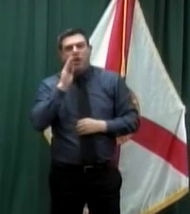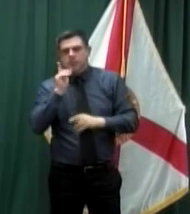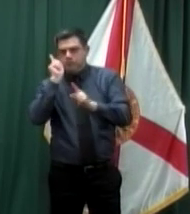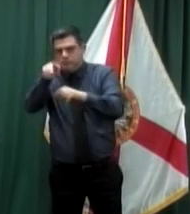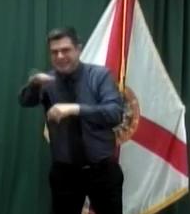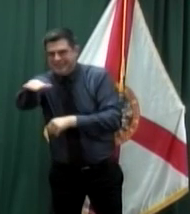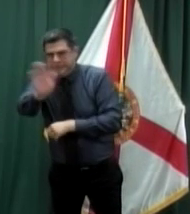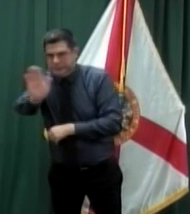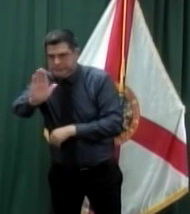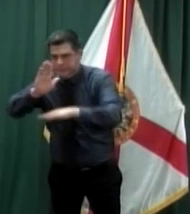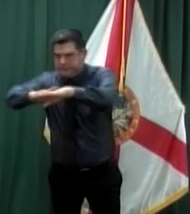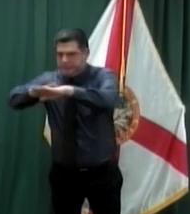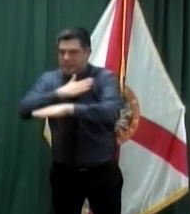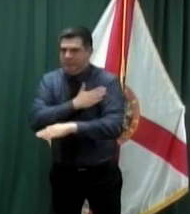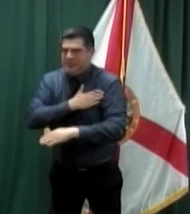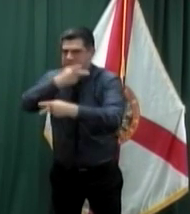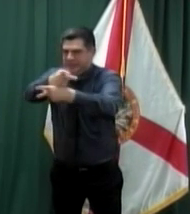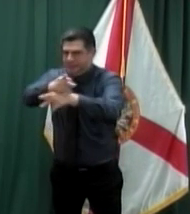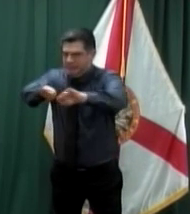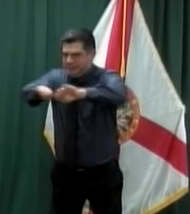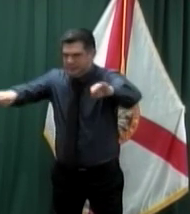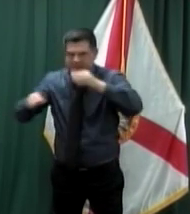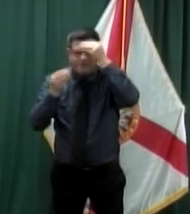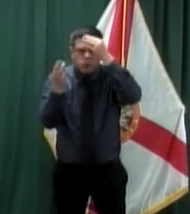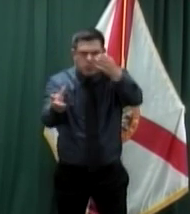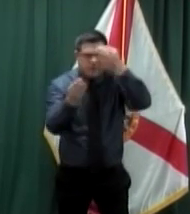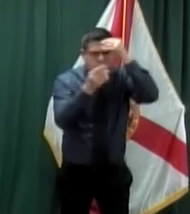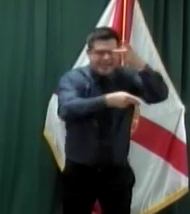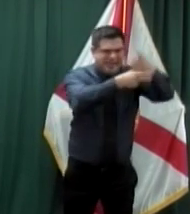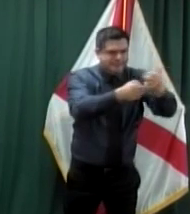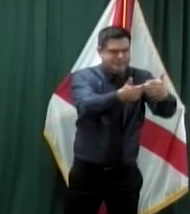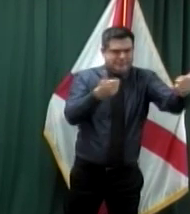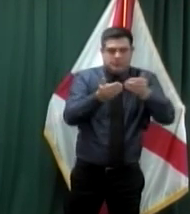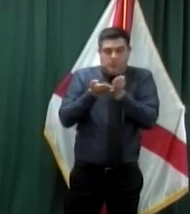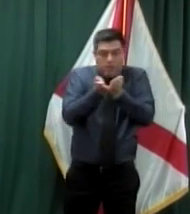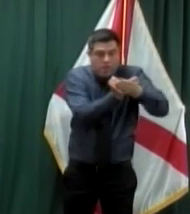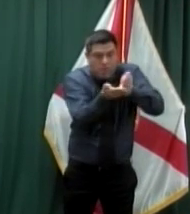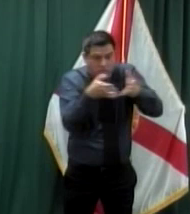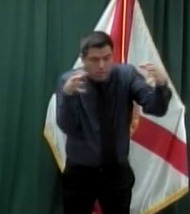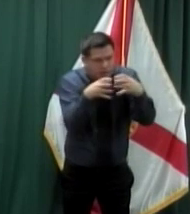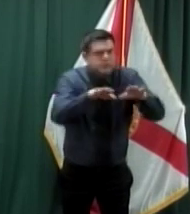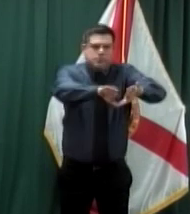disperse. Is that it? All right.